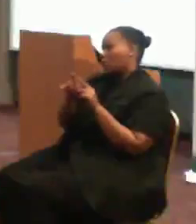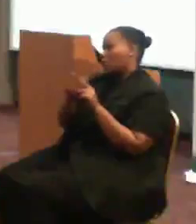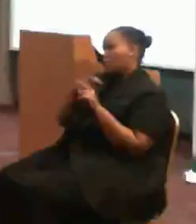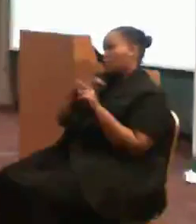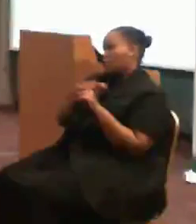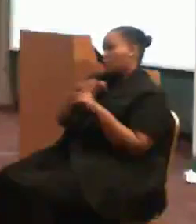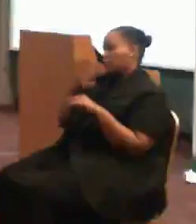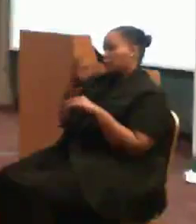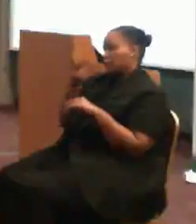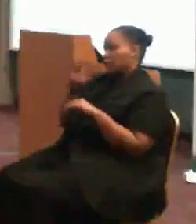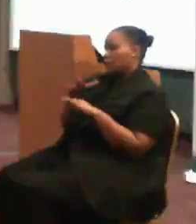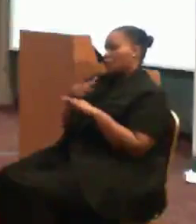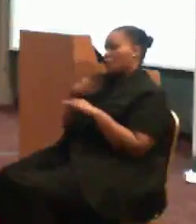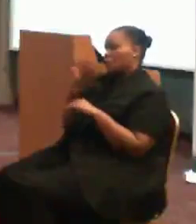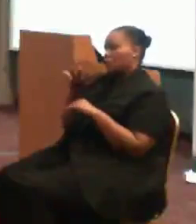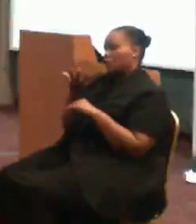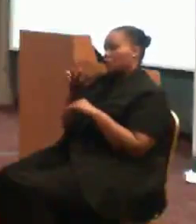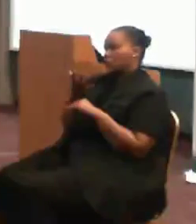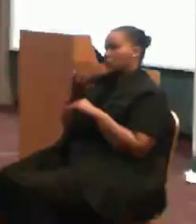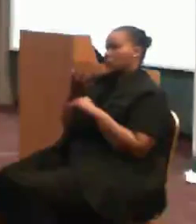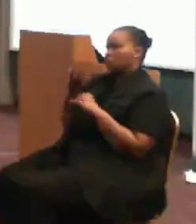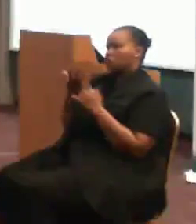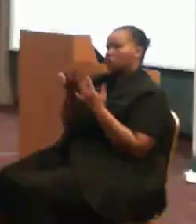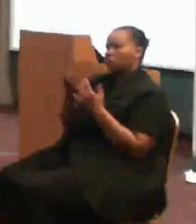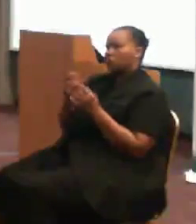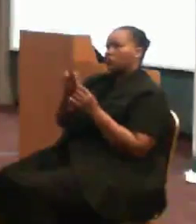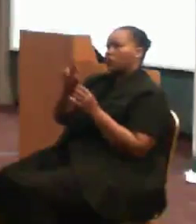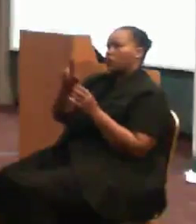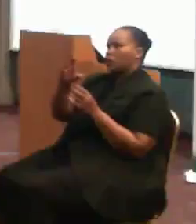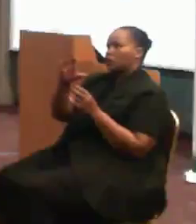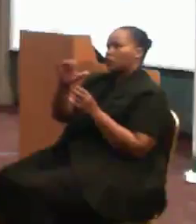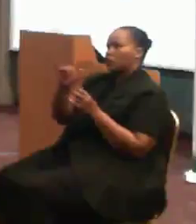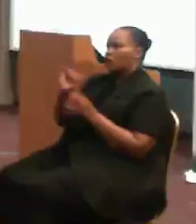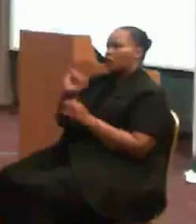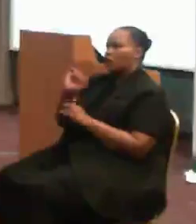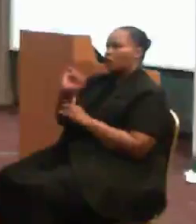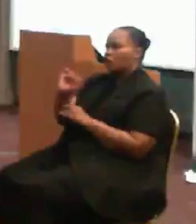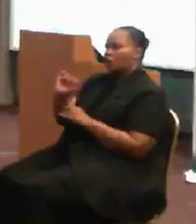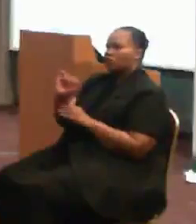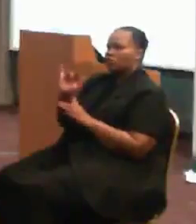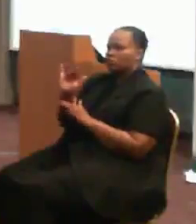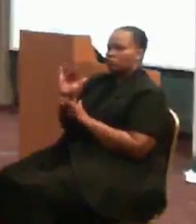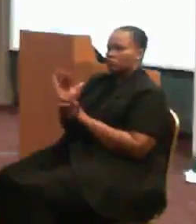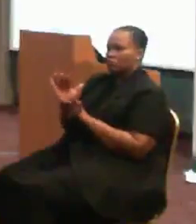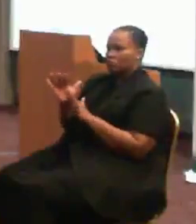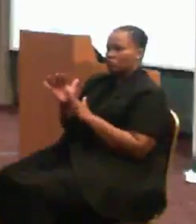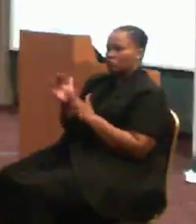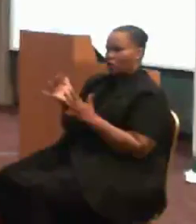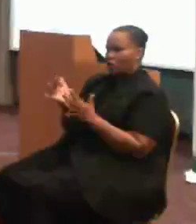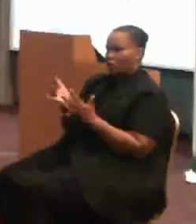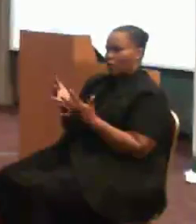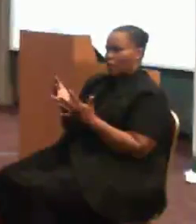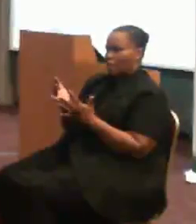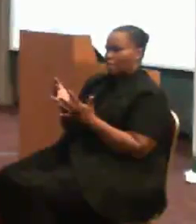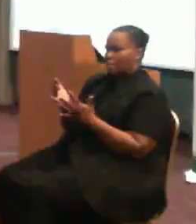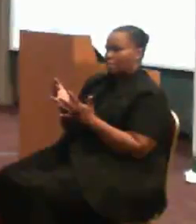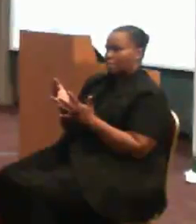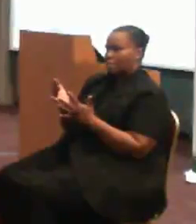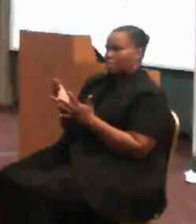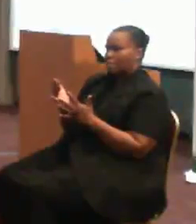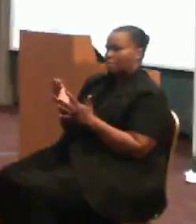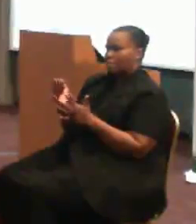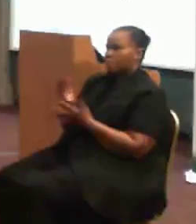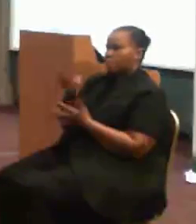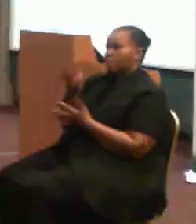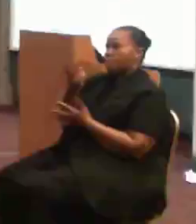what this looks like in your actual RCA application. So you'll see that for convenience,